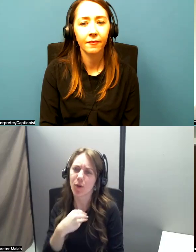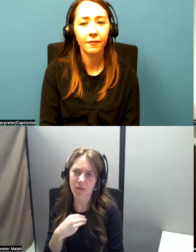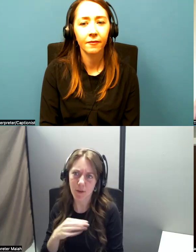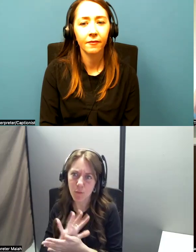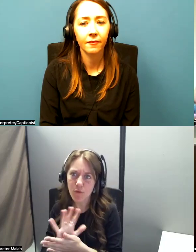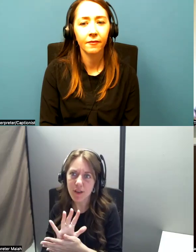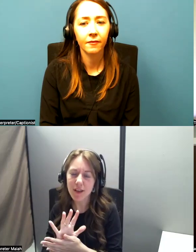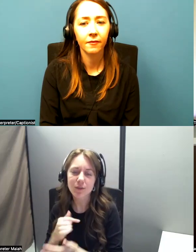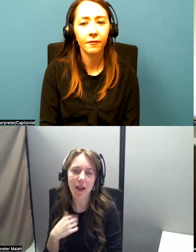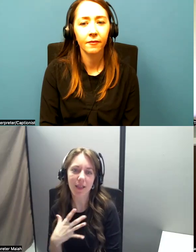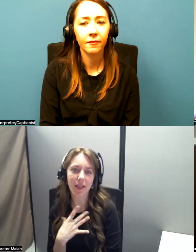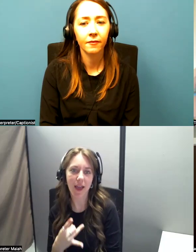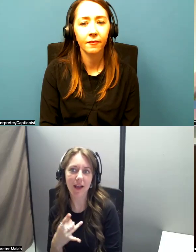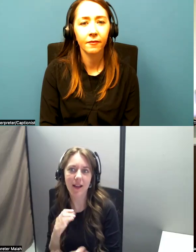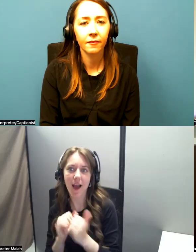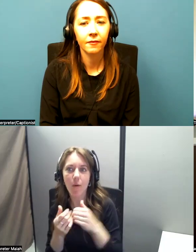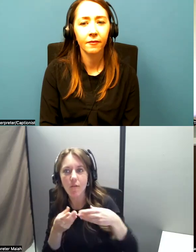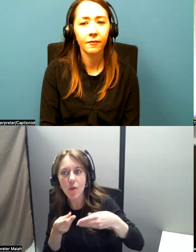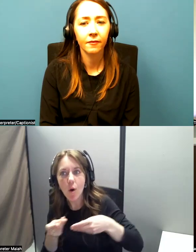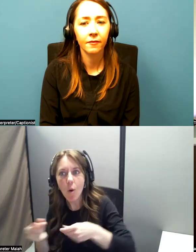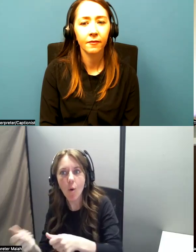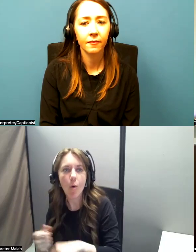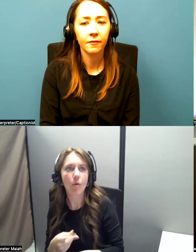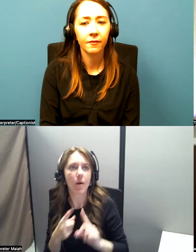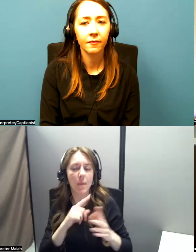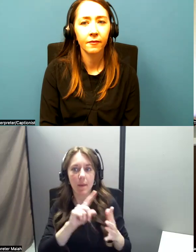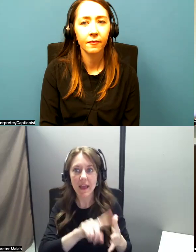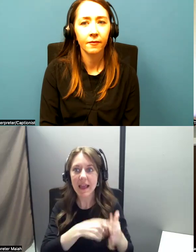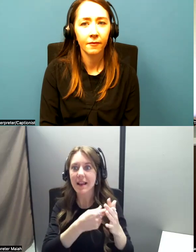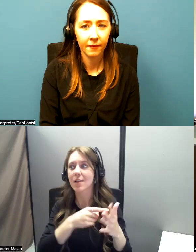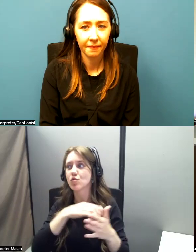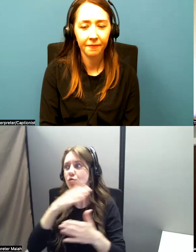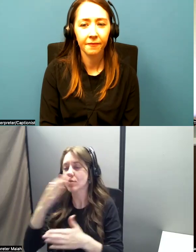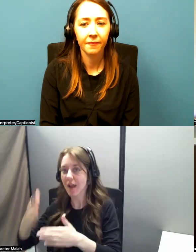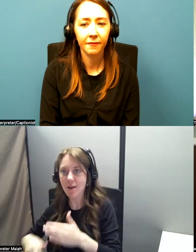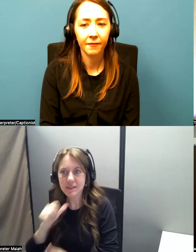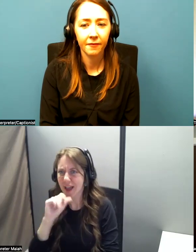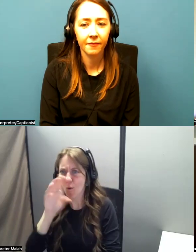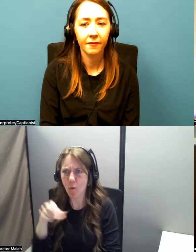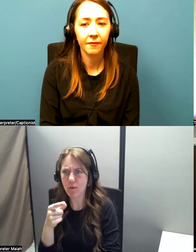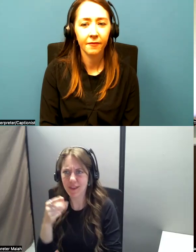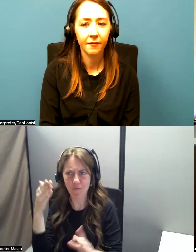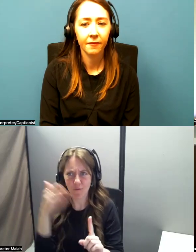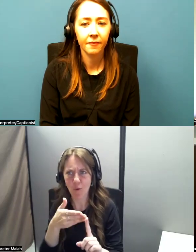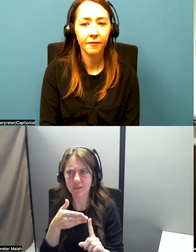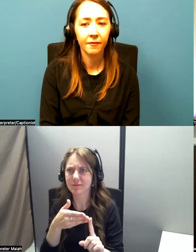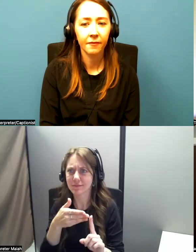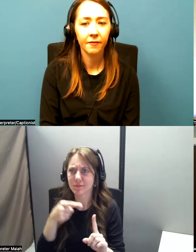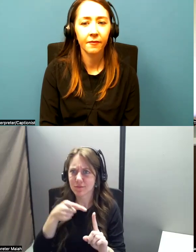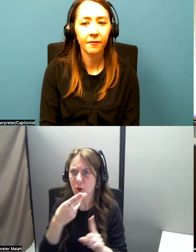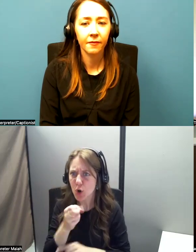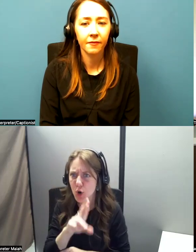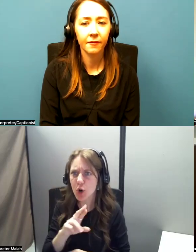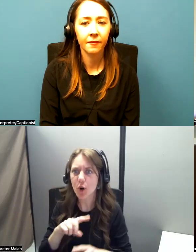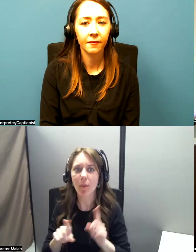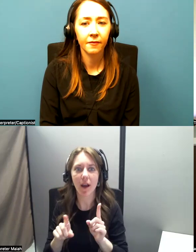it flowed from the beginning to the end because it was just not about her. It was also about her